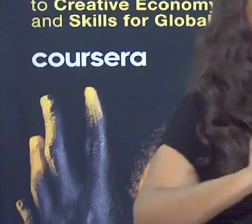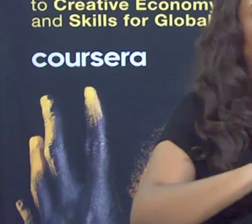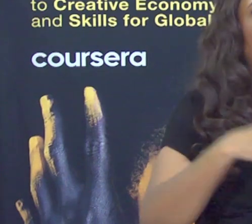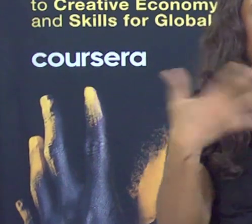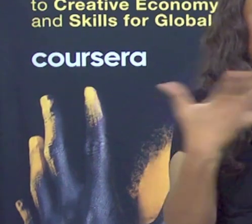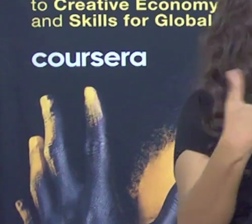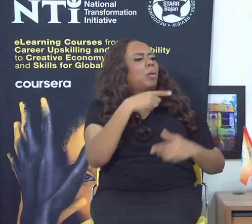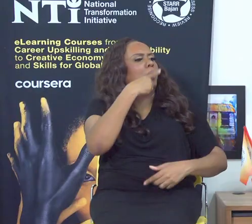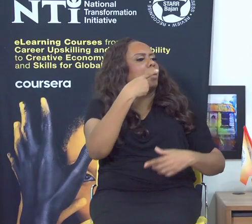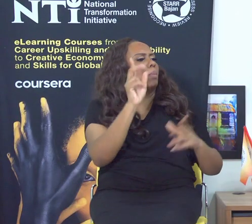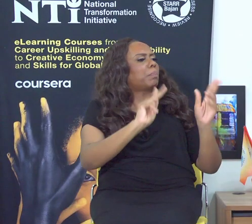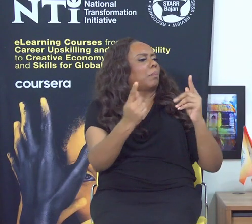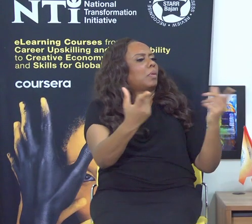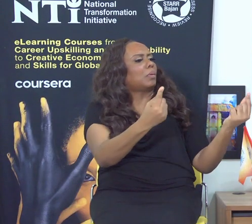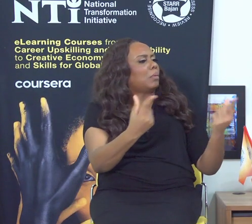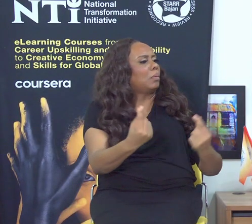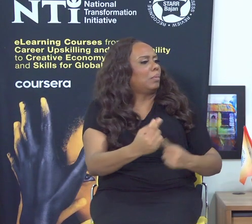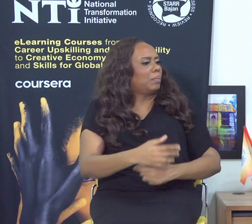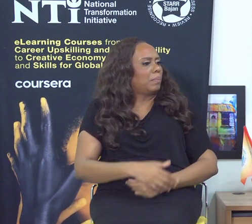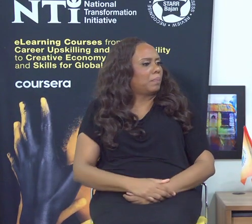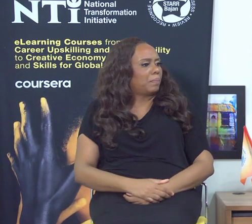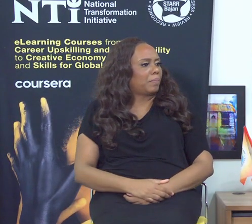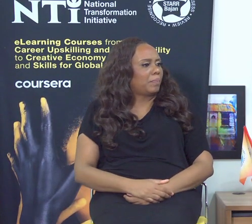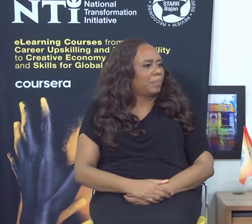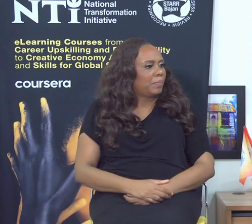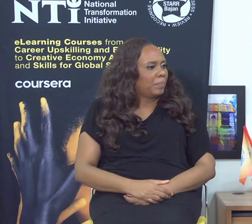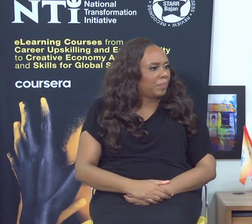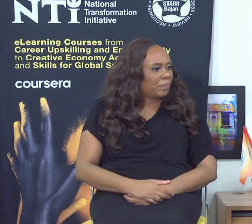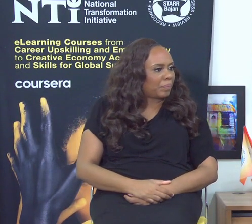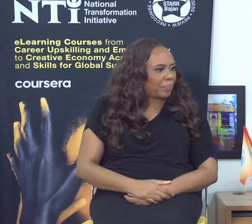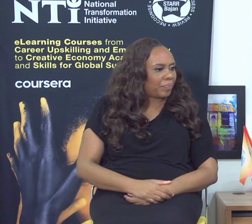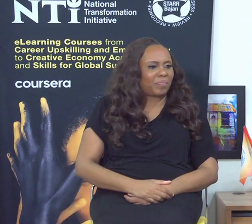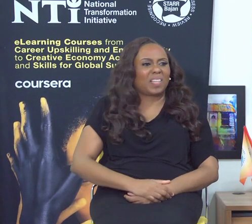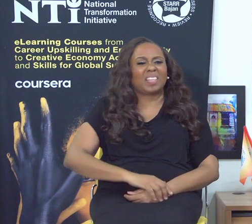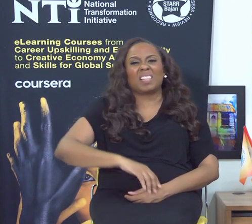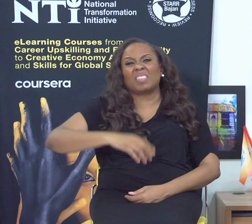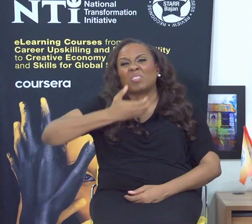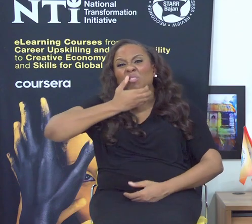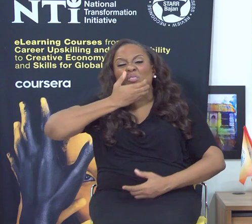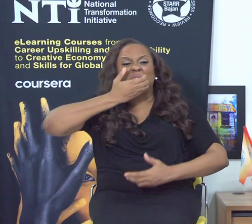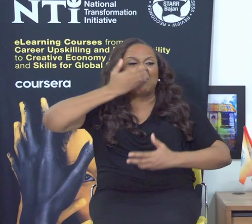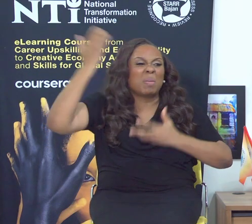they... Yelling is number one. Yelling.